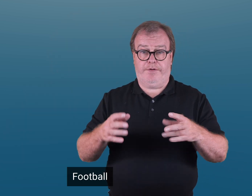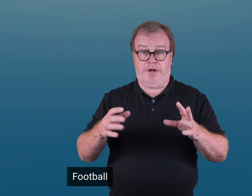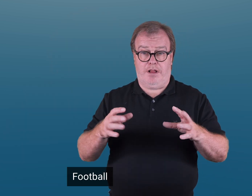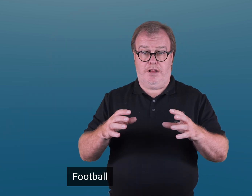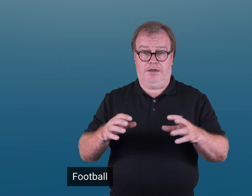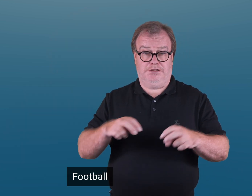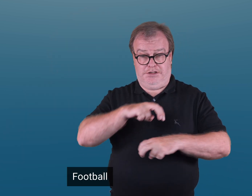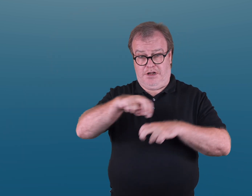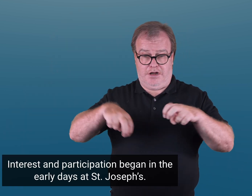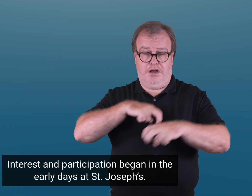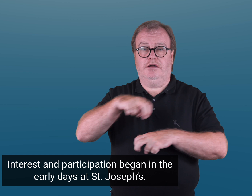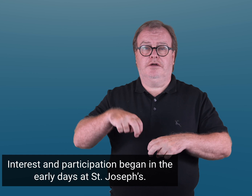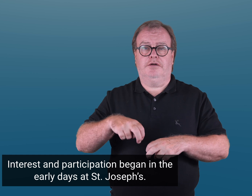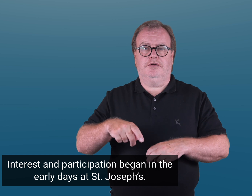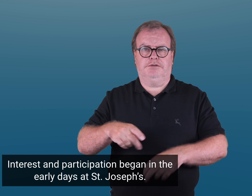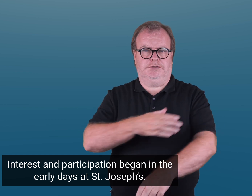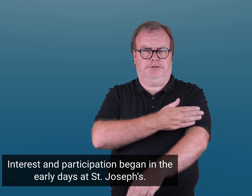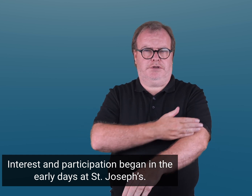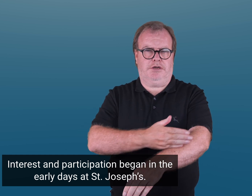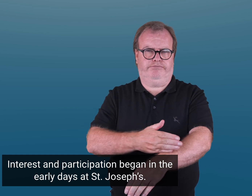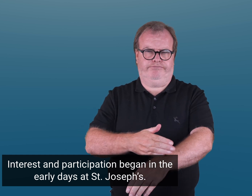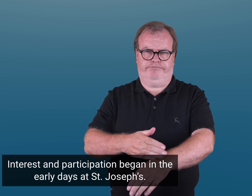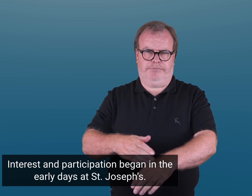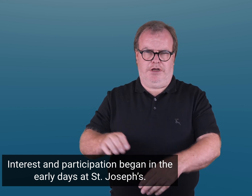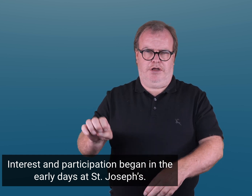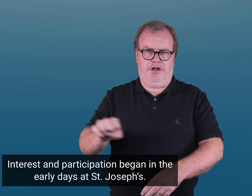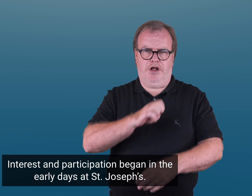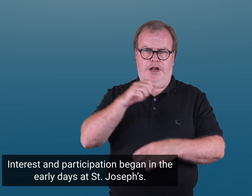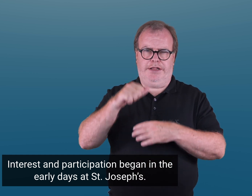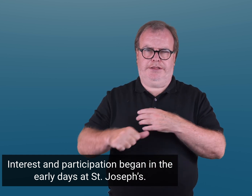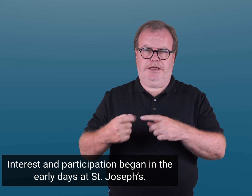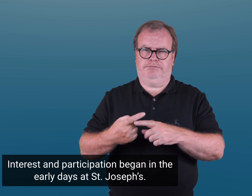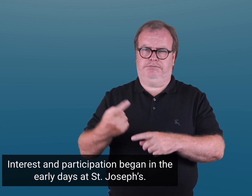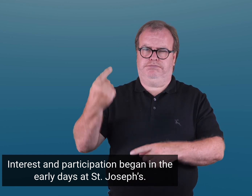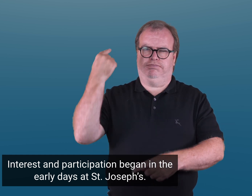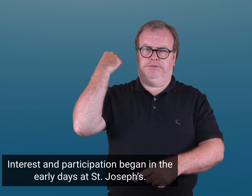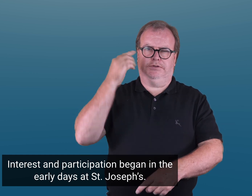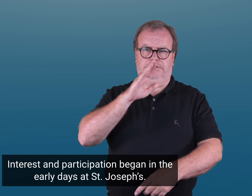Football. Interest and participation began in the early days of St. Joseph's.